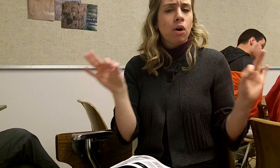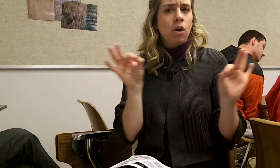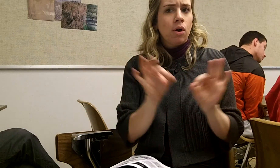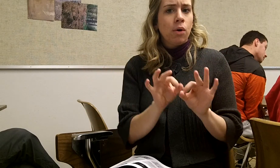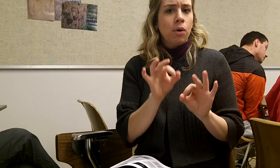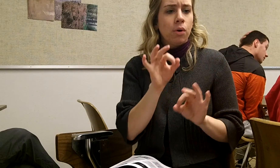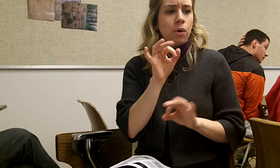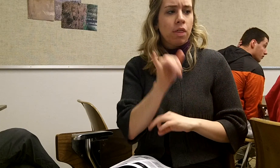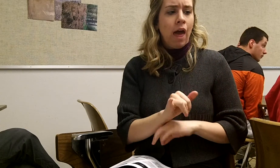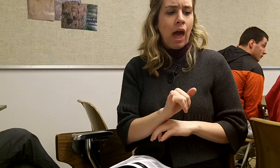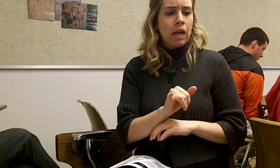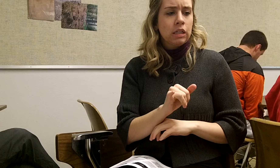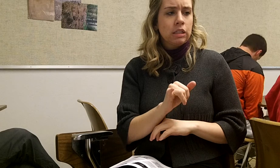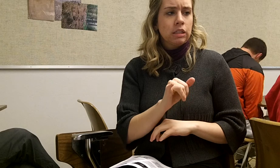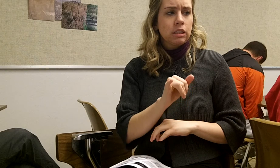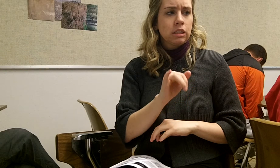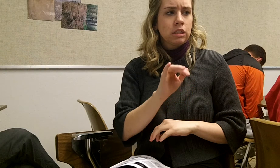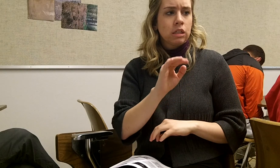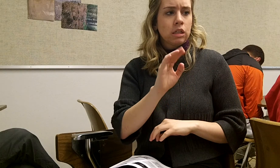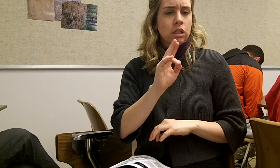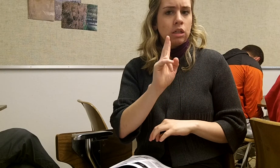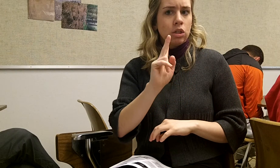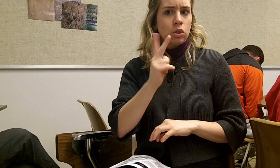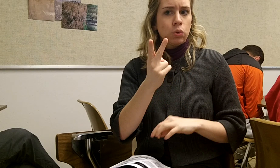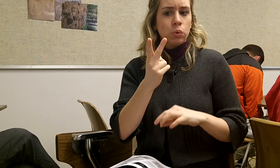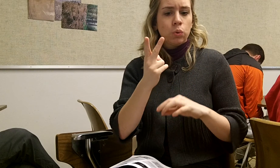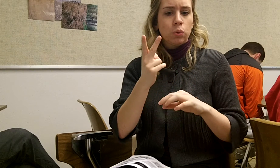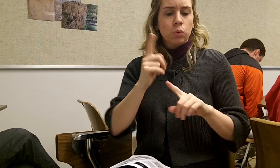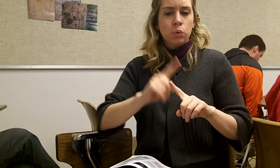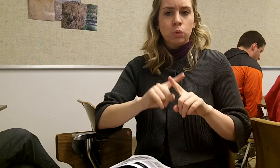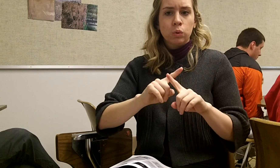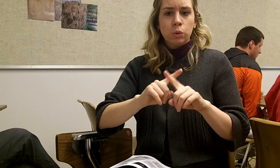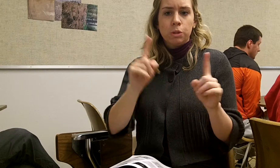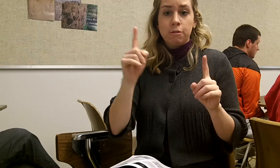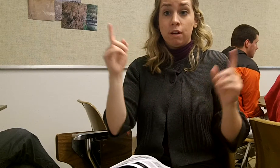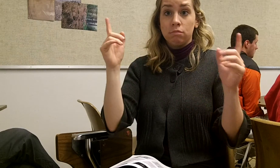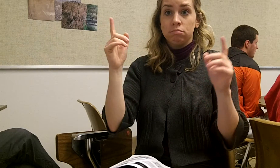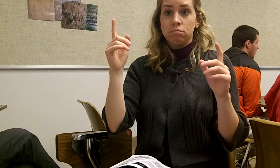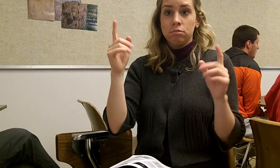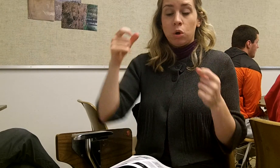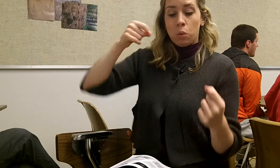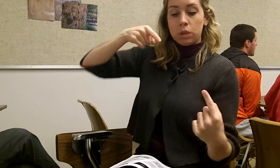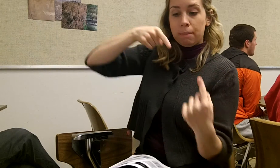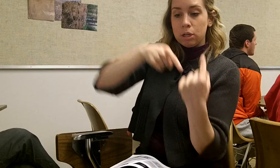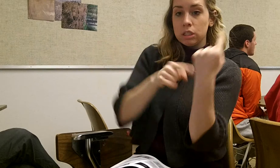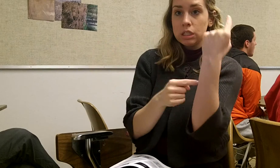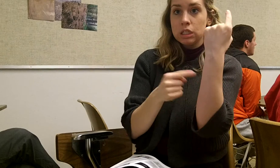the two type Receptors? Type 1 and Uh-huh. type 2, that one of them has one loss? Yeah,